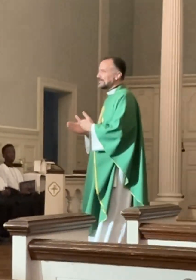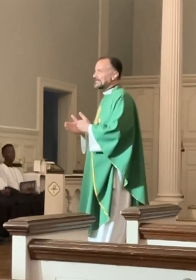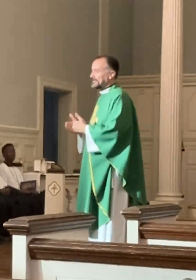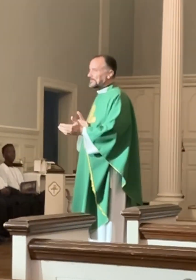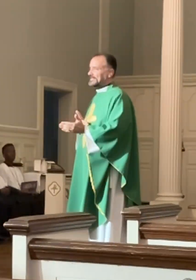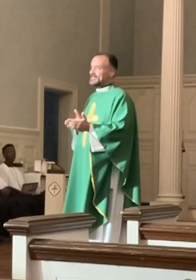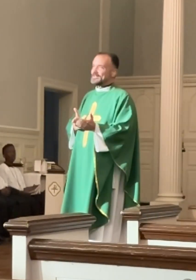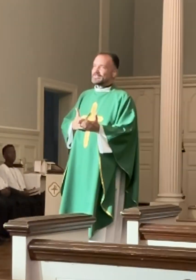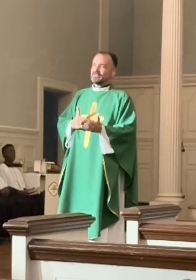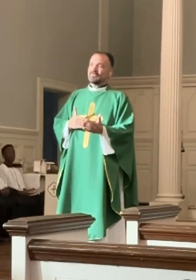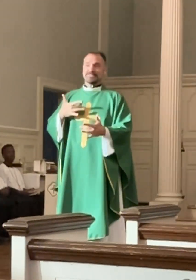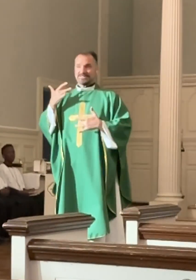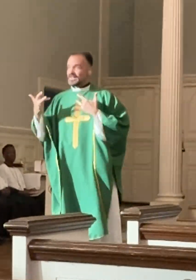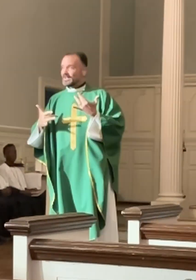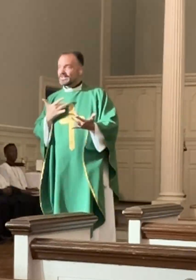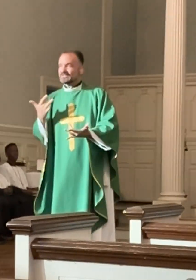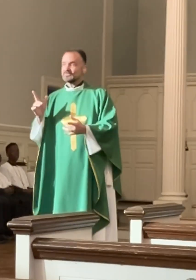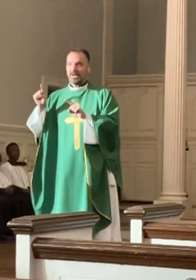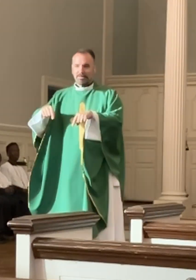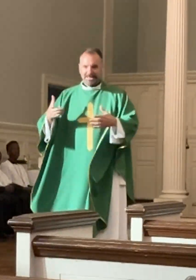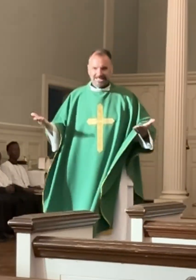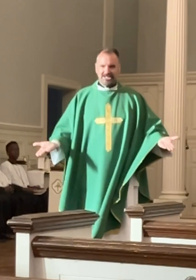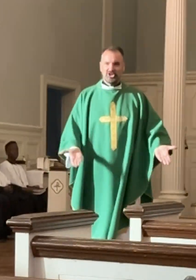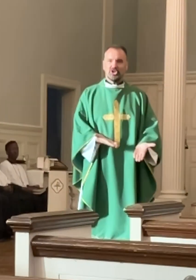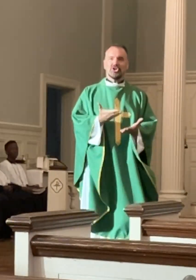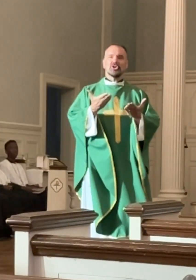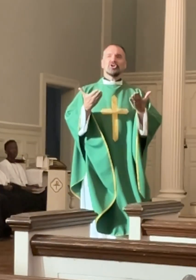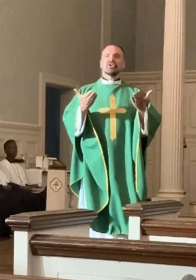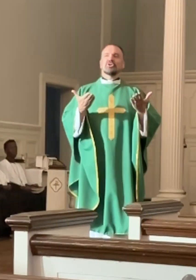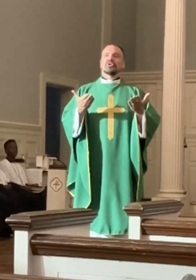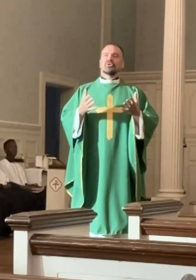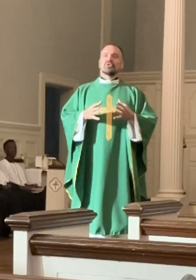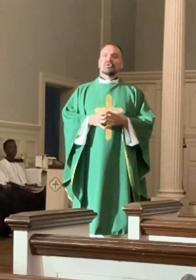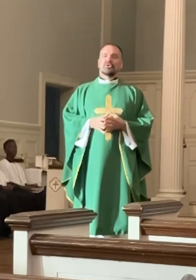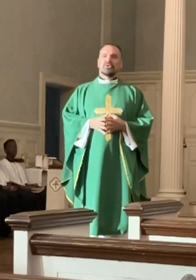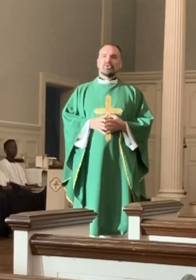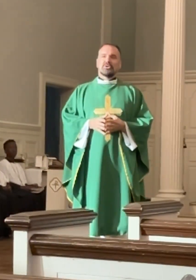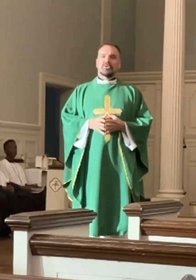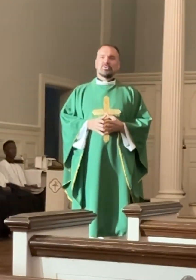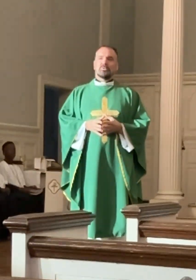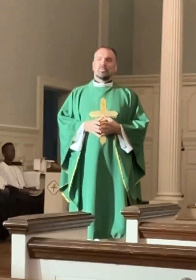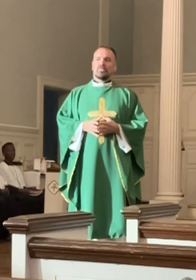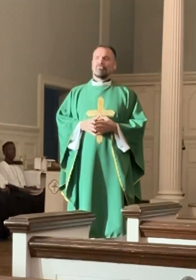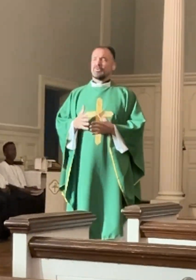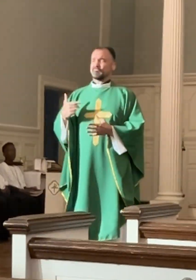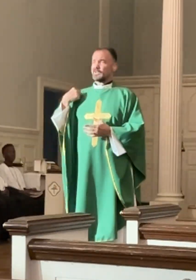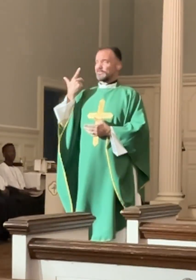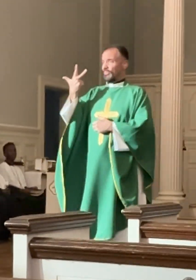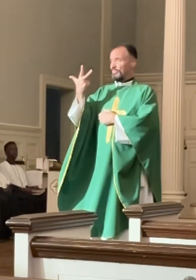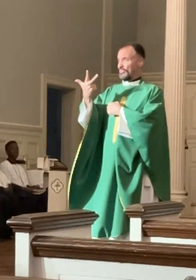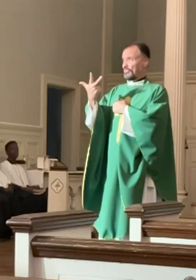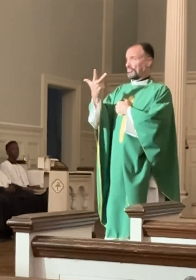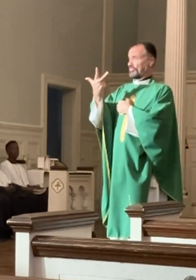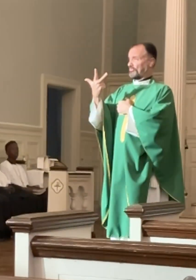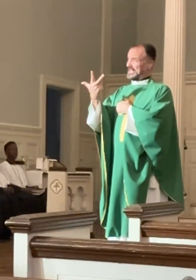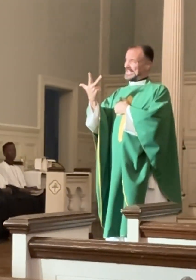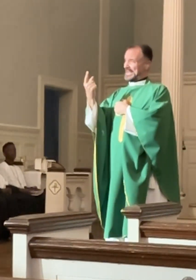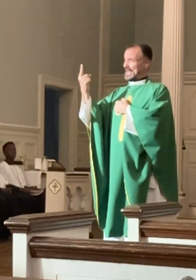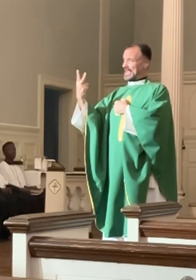to be normal. And so that was my reaction on being excited when I got that assignment.